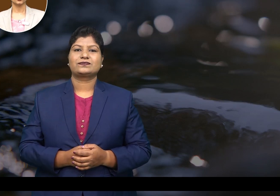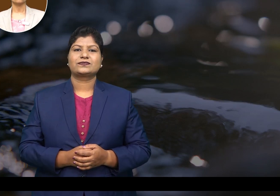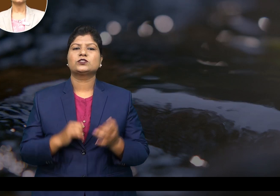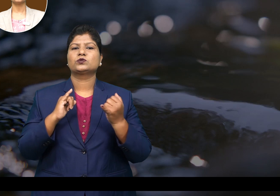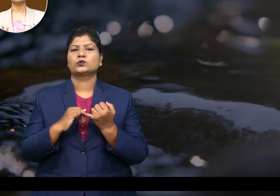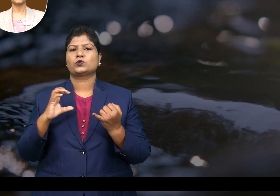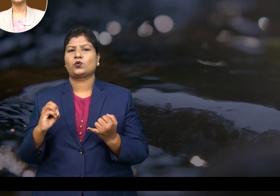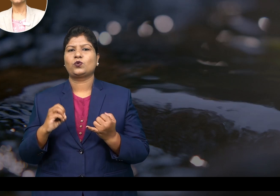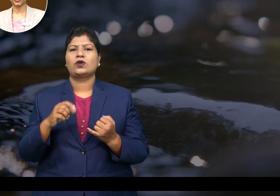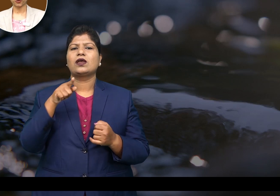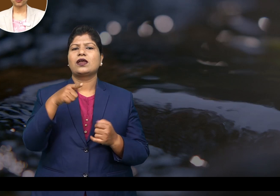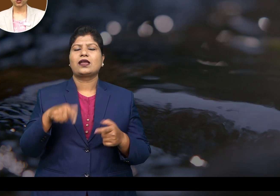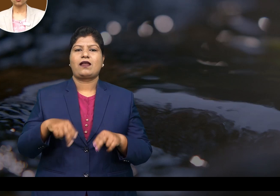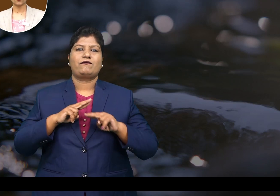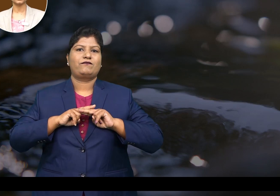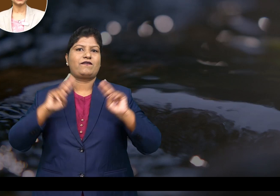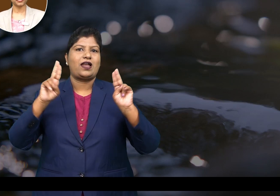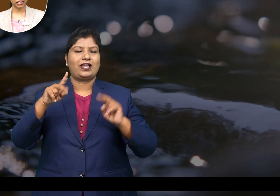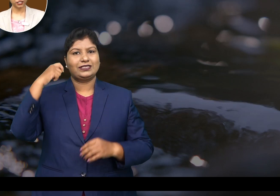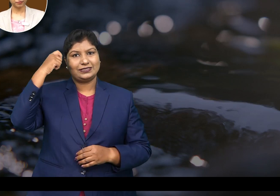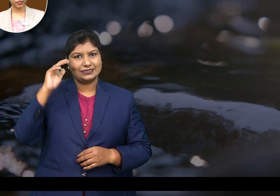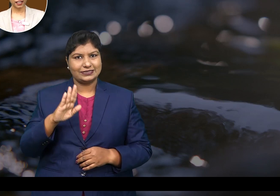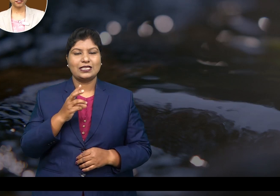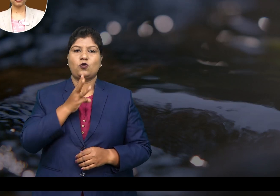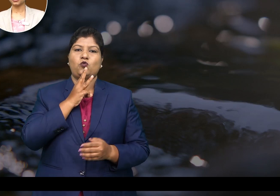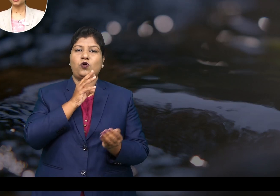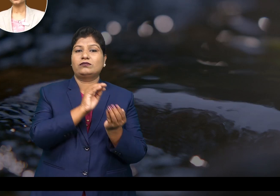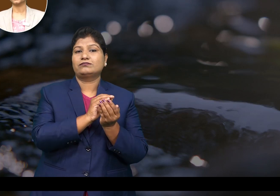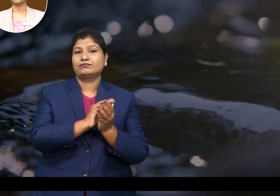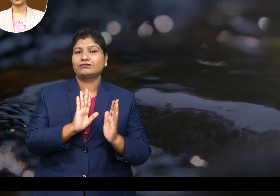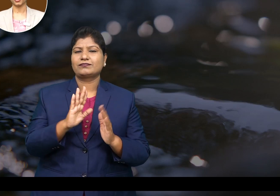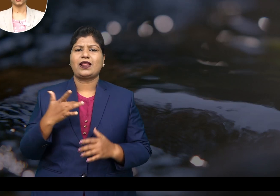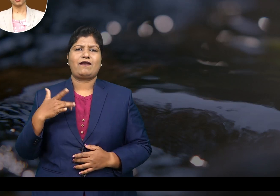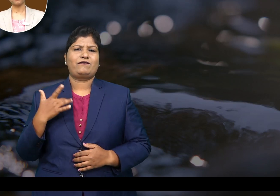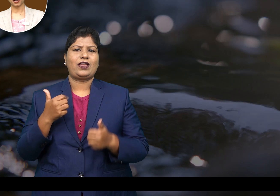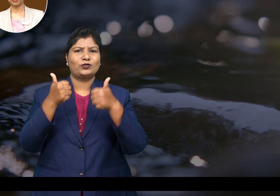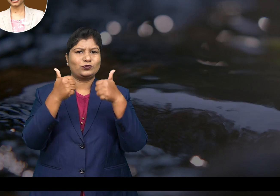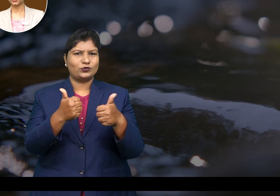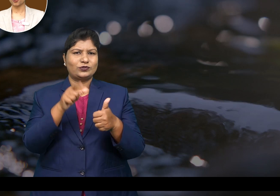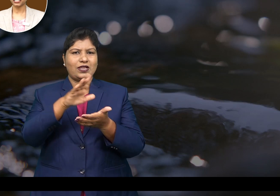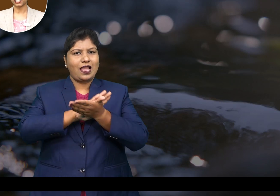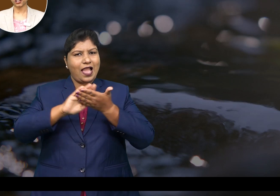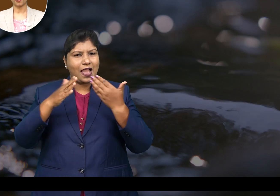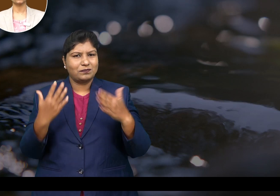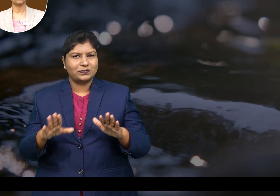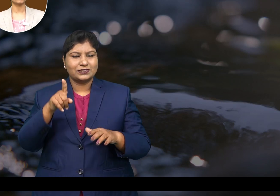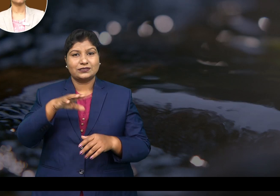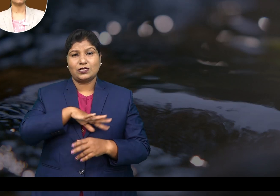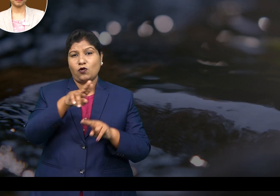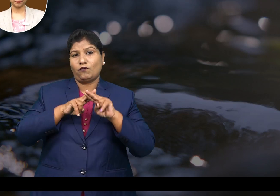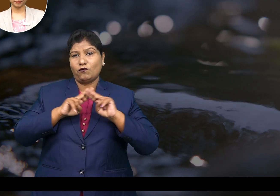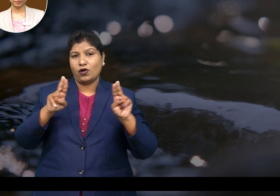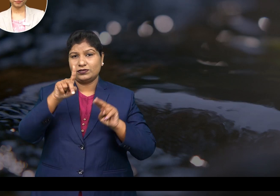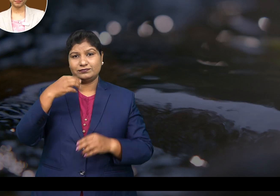so was the final video on water conservation and feel good that you have complete knowledge about